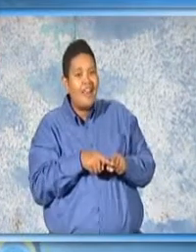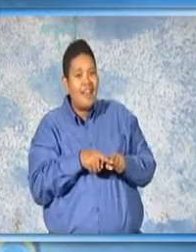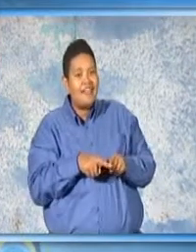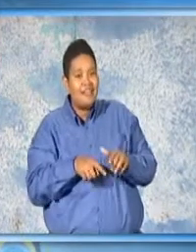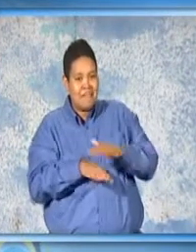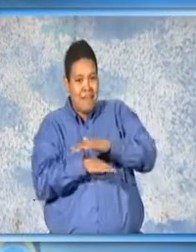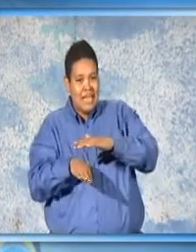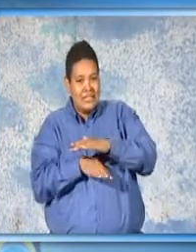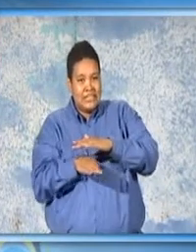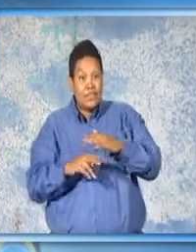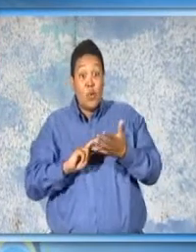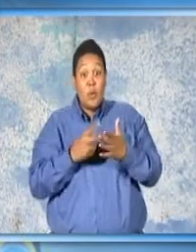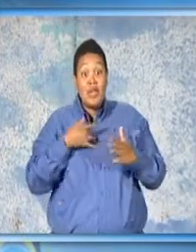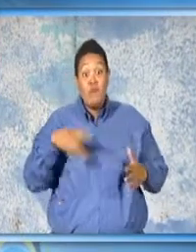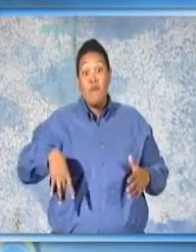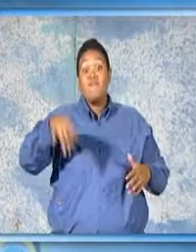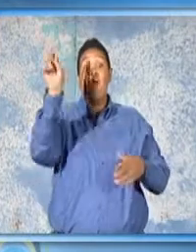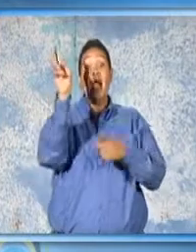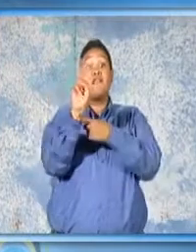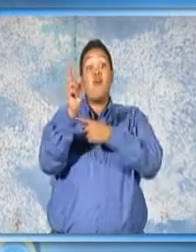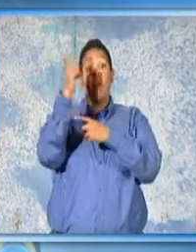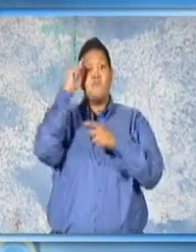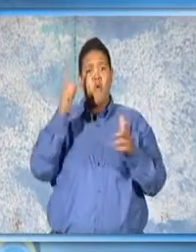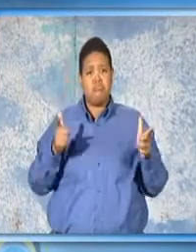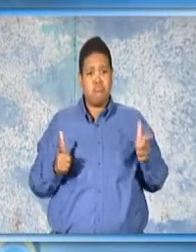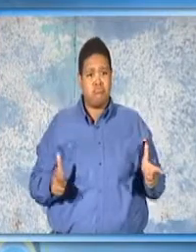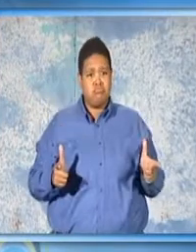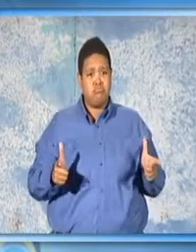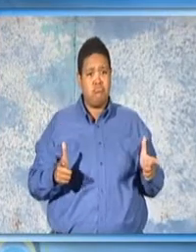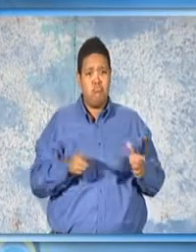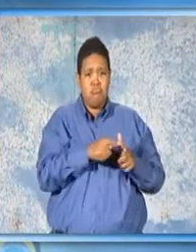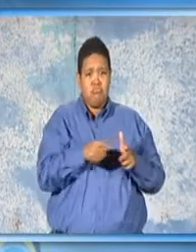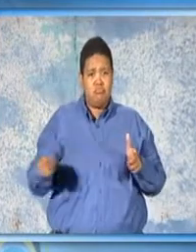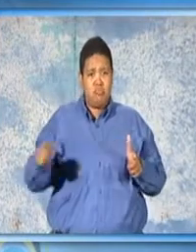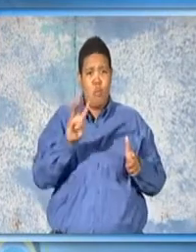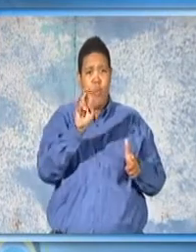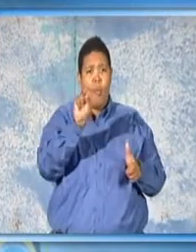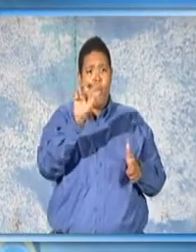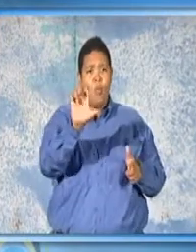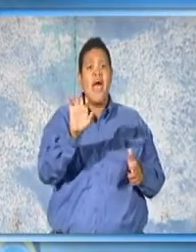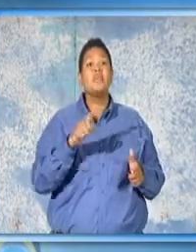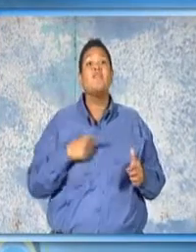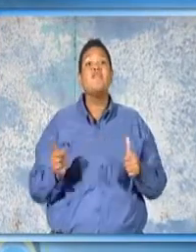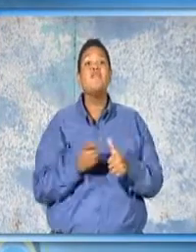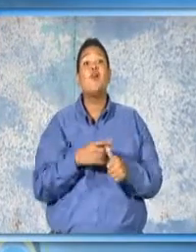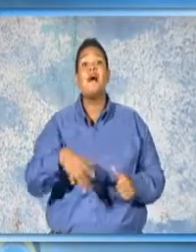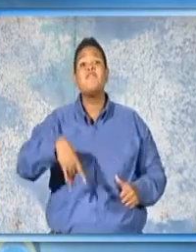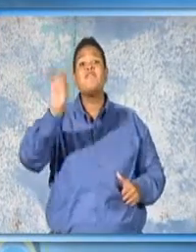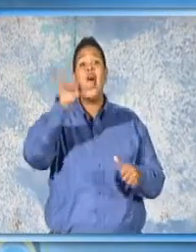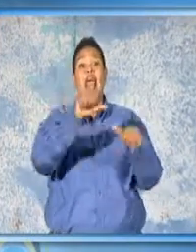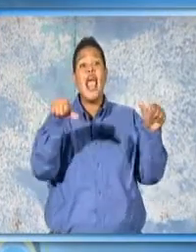if we are going to find the volume of a wedge, we first need to find the area of its triangular base.